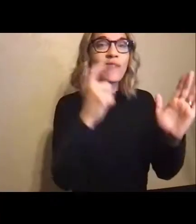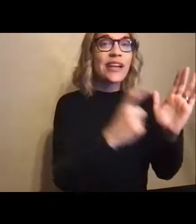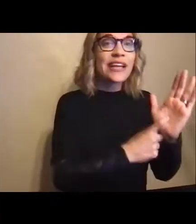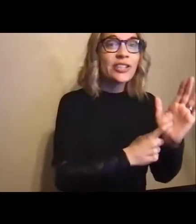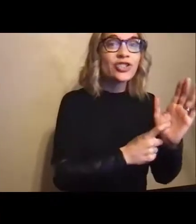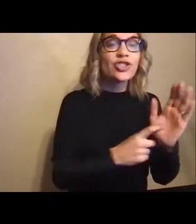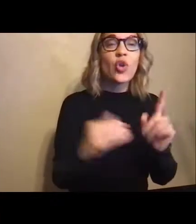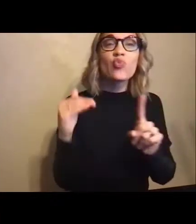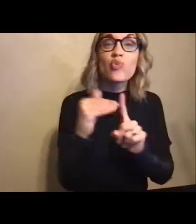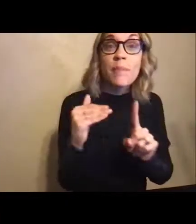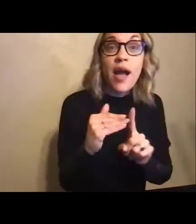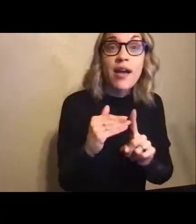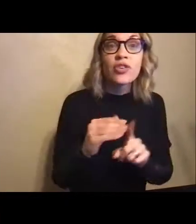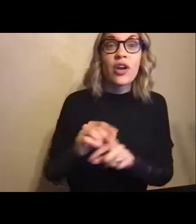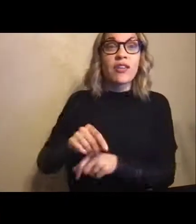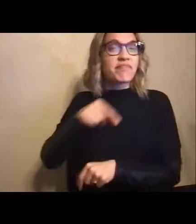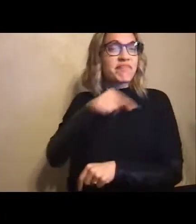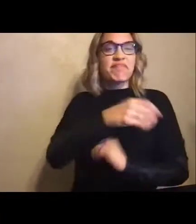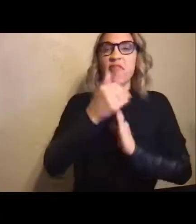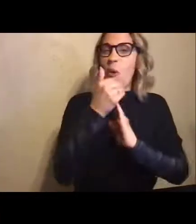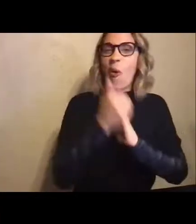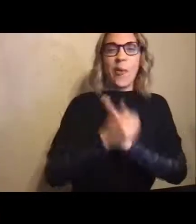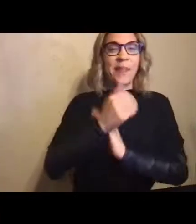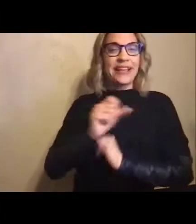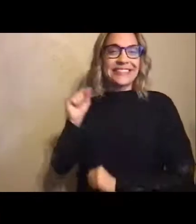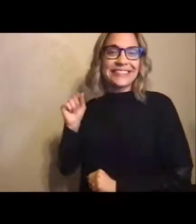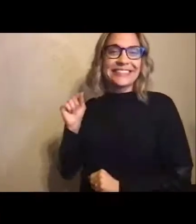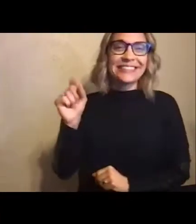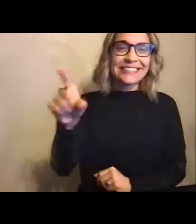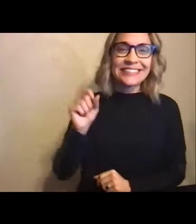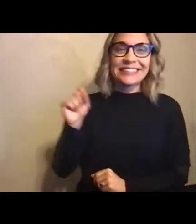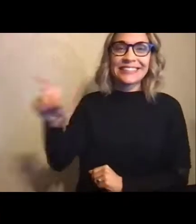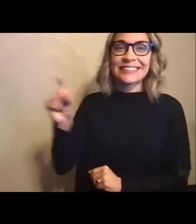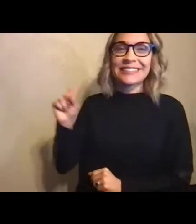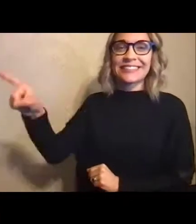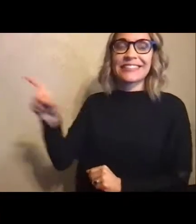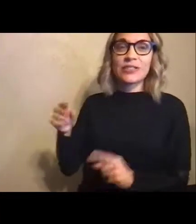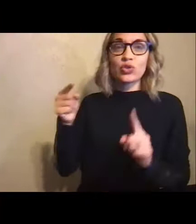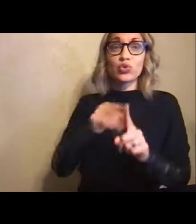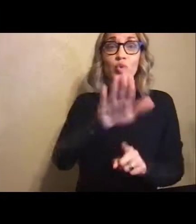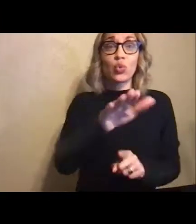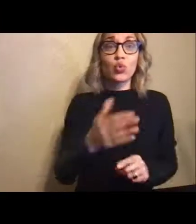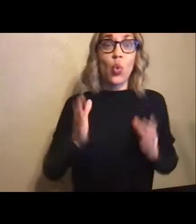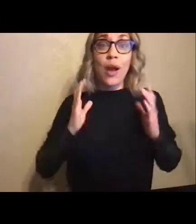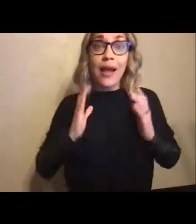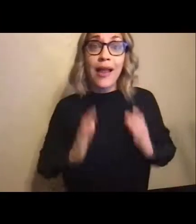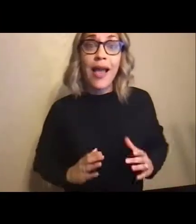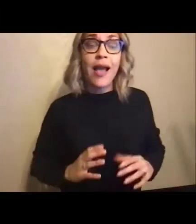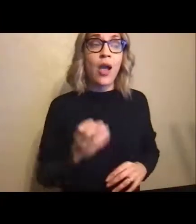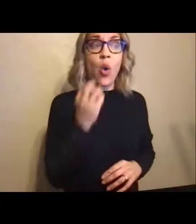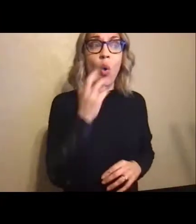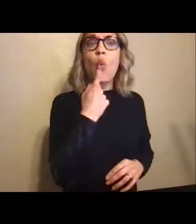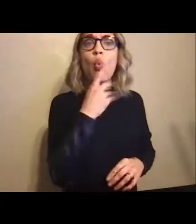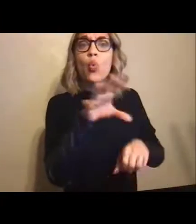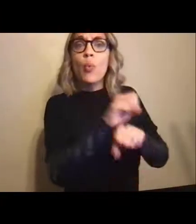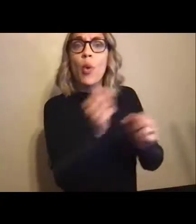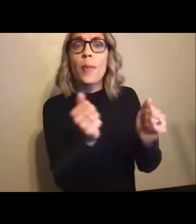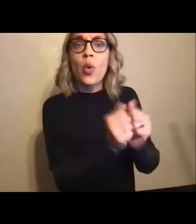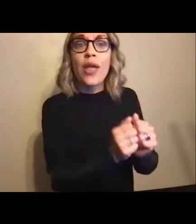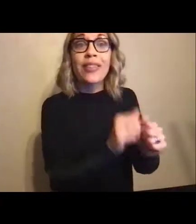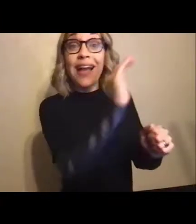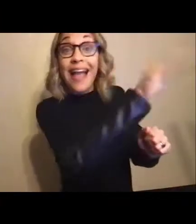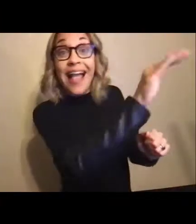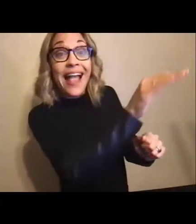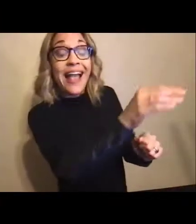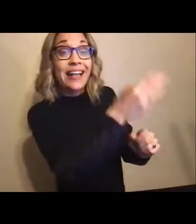You can also have link up with the calendar to have notifications or